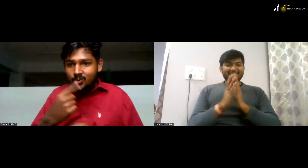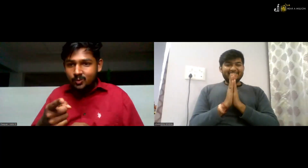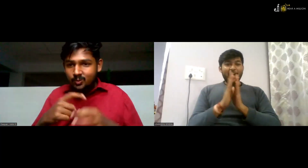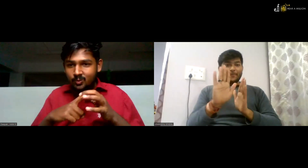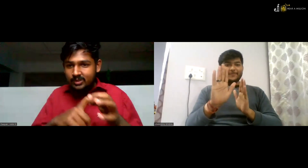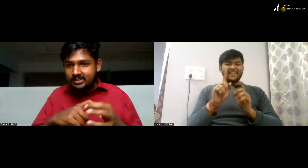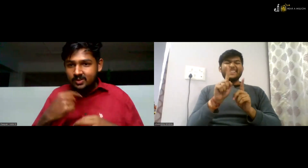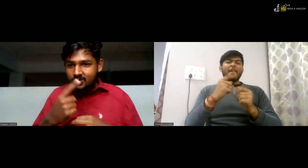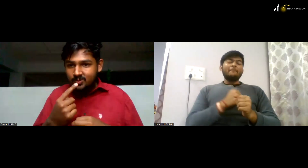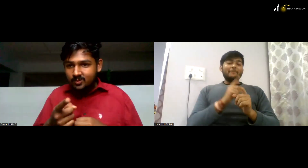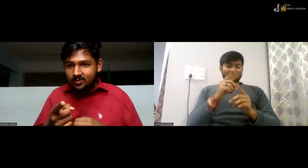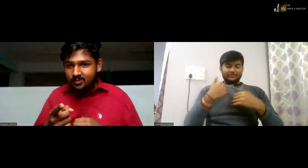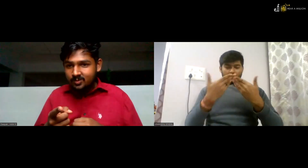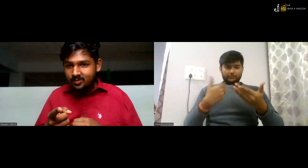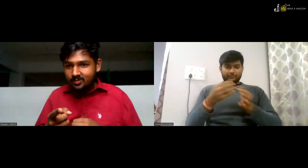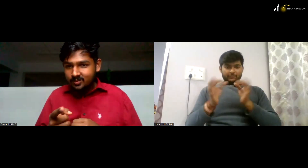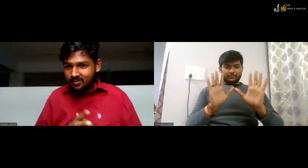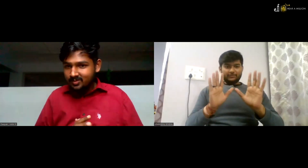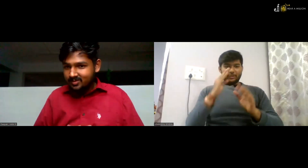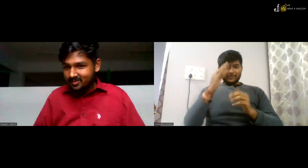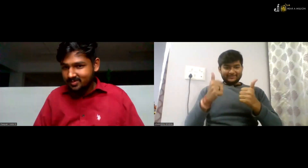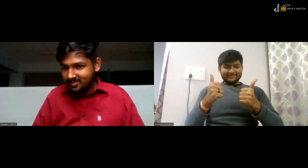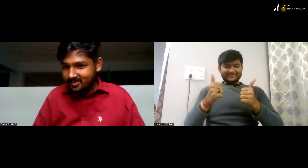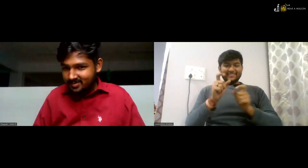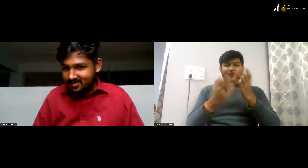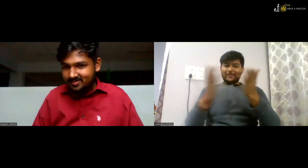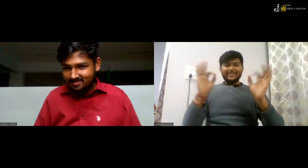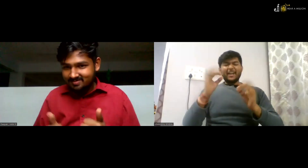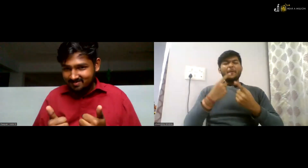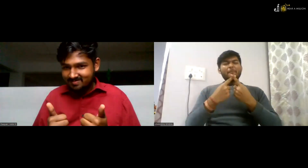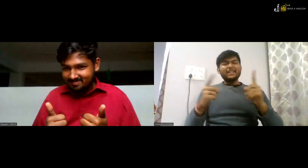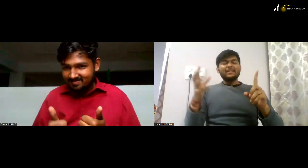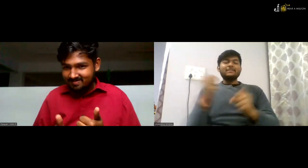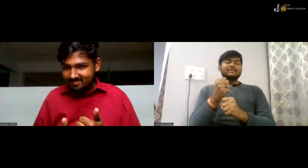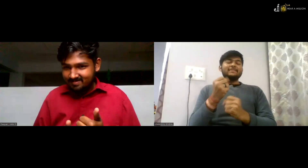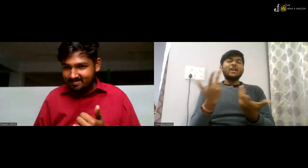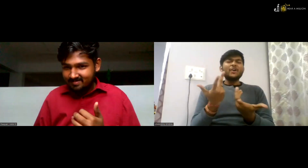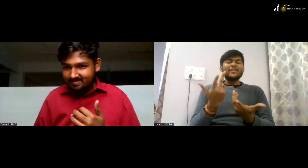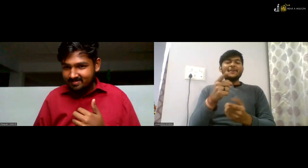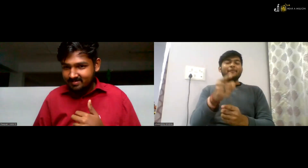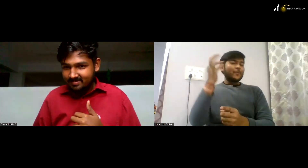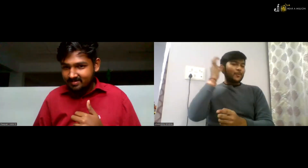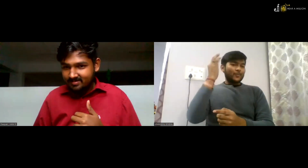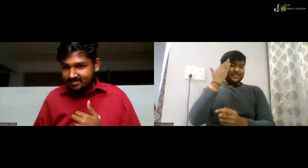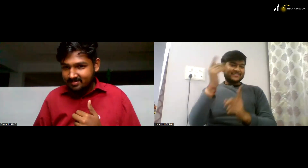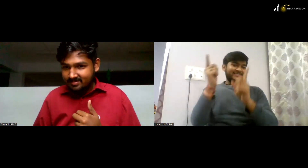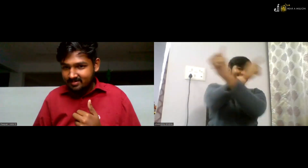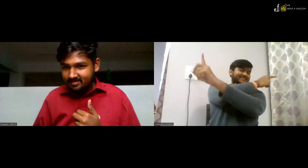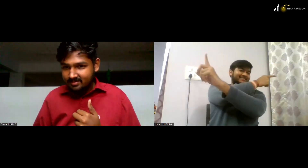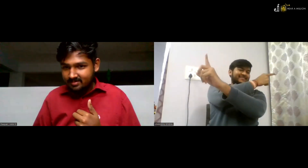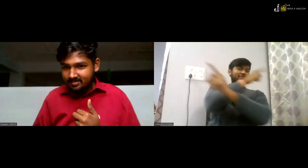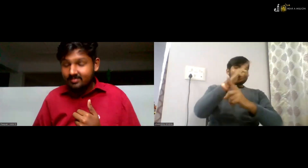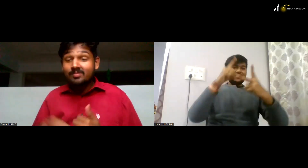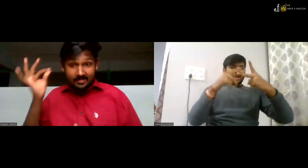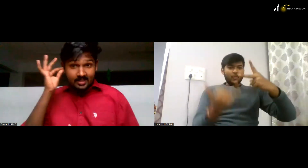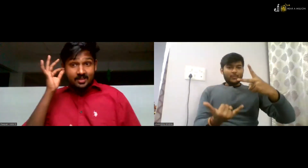Hello. Hello, Himanshu. To whom you would like to ask your question? First of all, I would like to explain something. I have missed